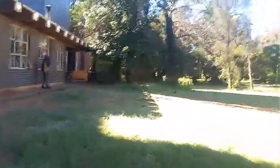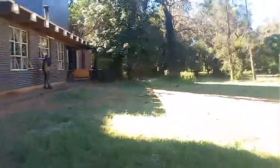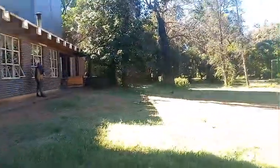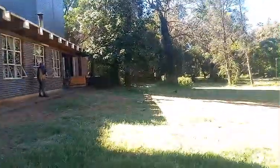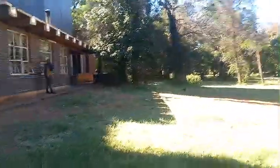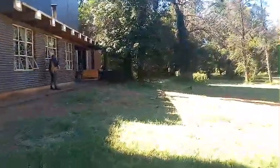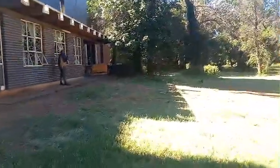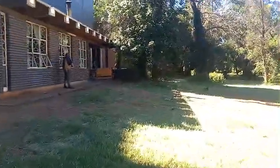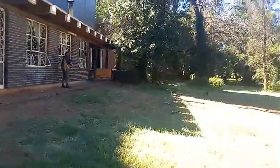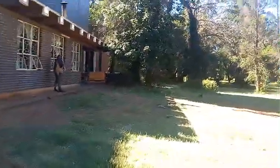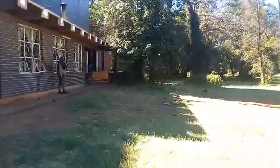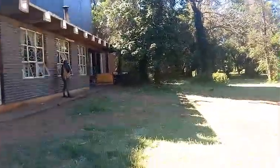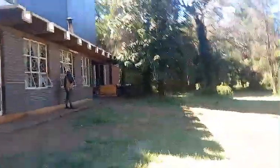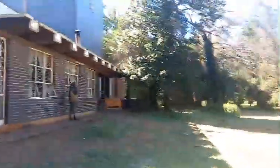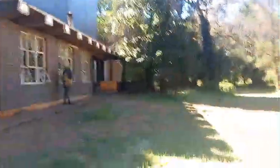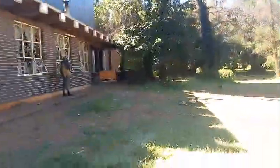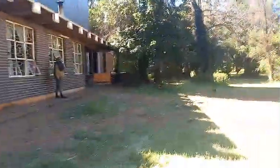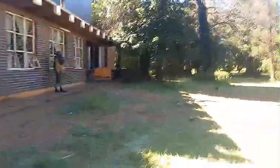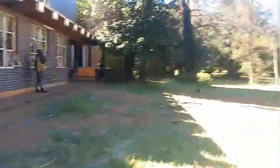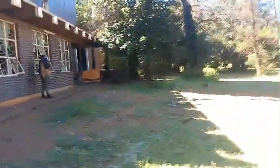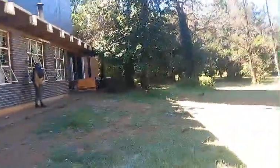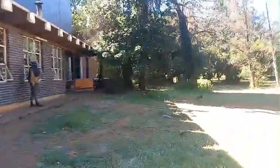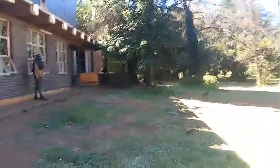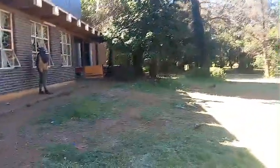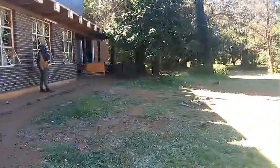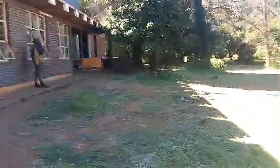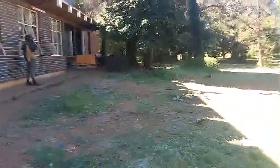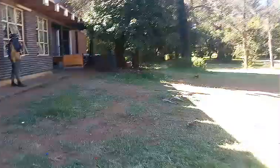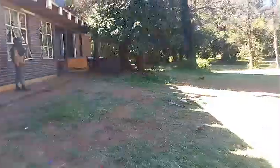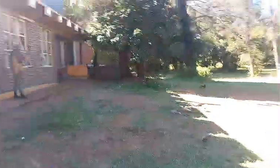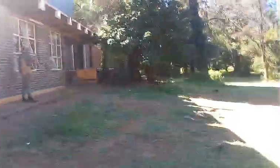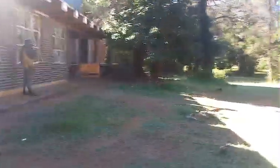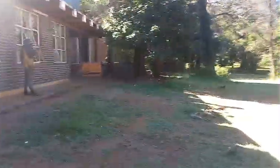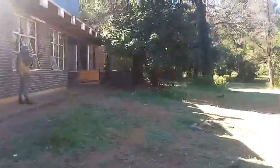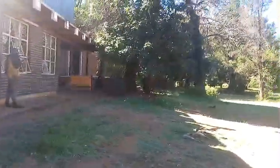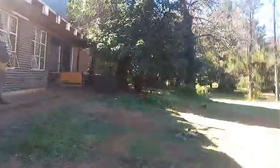out, and it's a reminder that the city has got a rich cultural heritage,